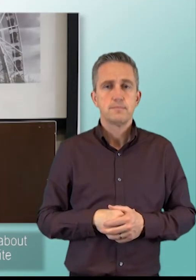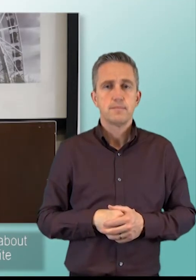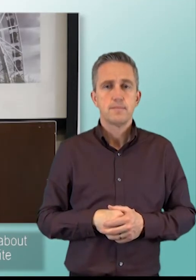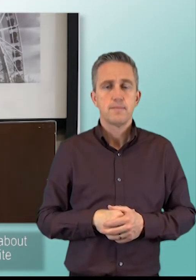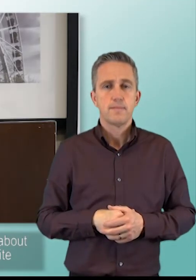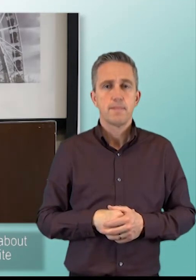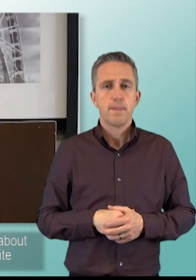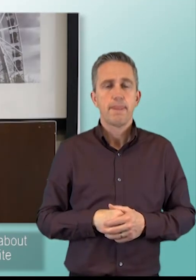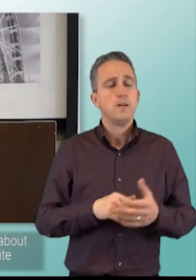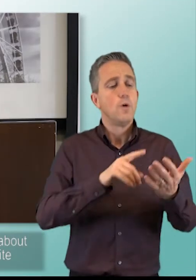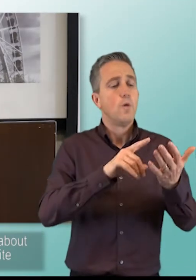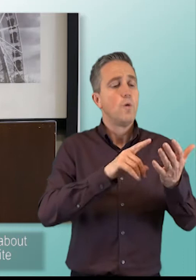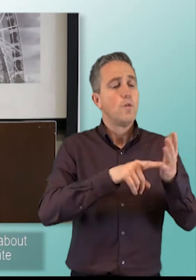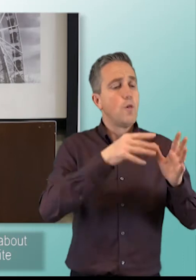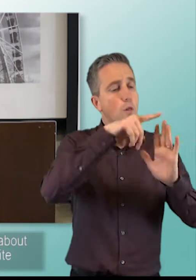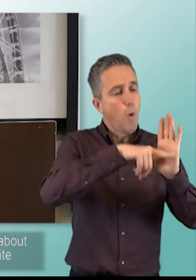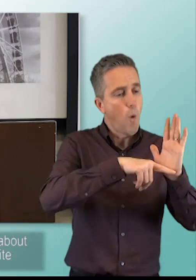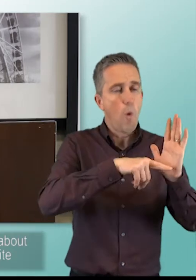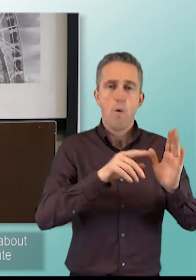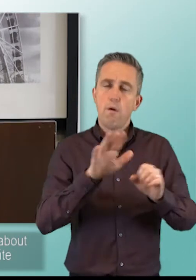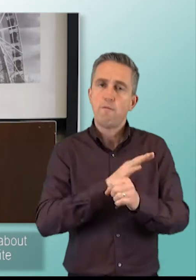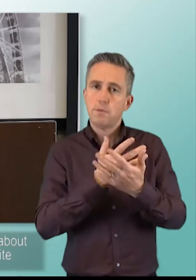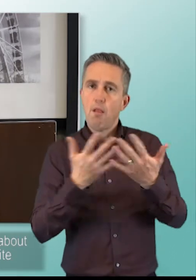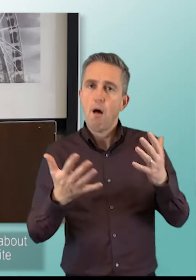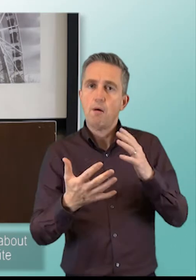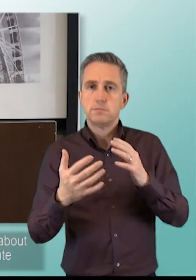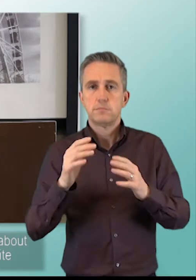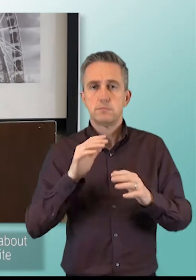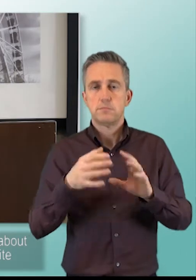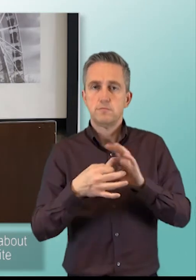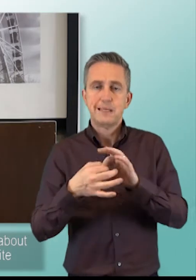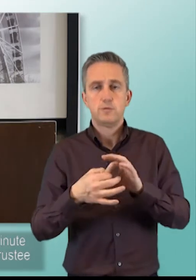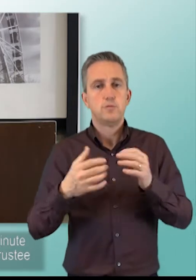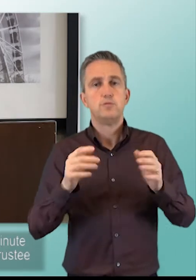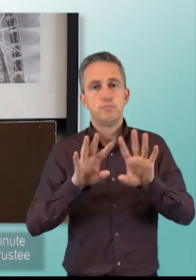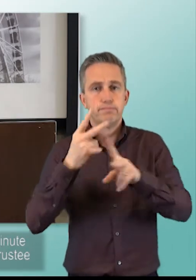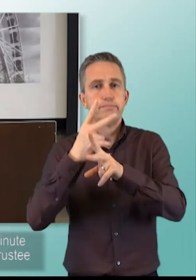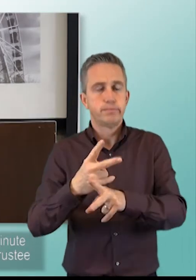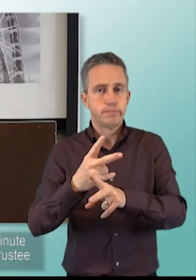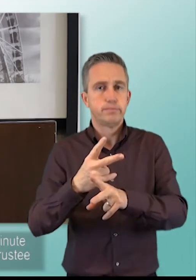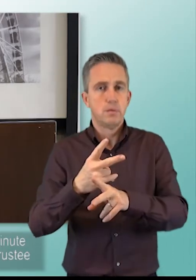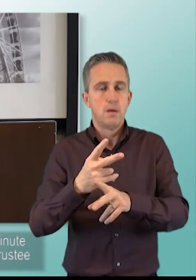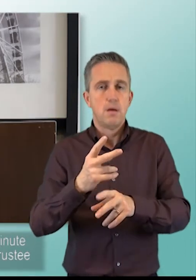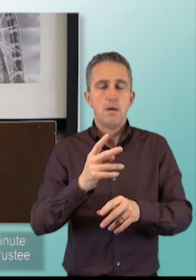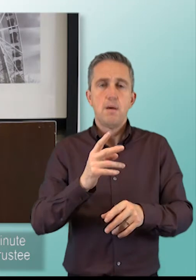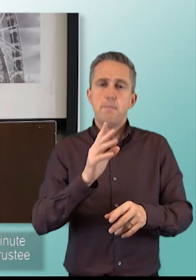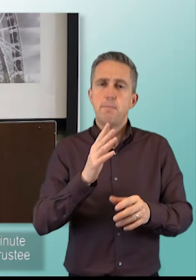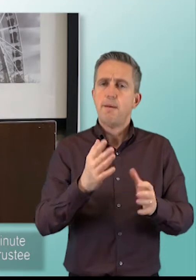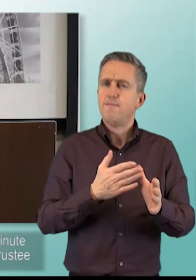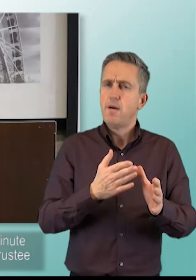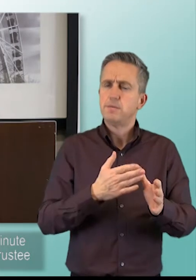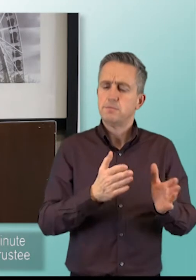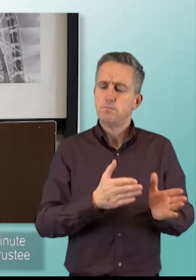Before, however, we see exactly what the law says about duties and responsibilities, I think it's probably quite good to press just the pause button just for a little